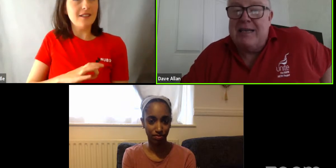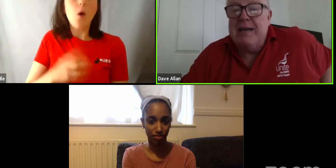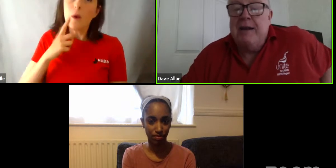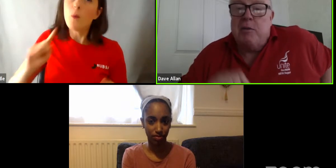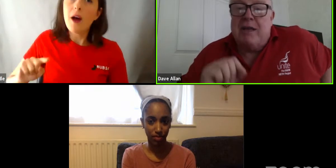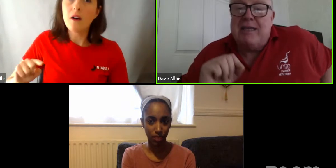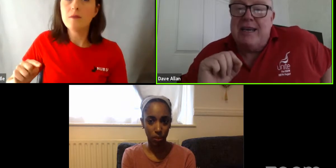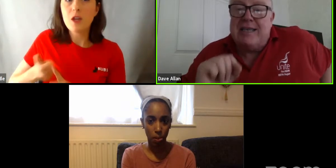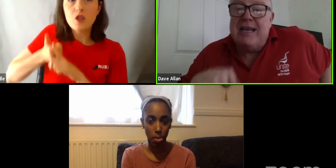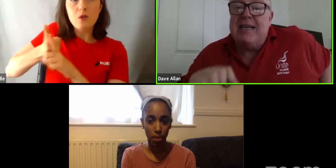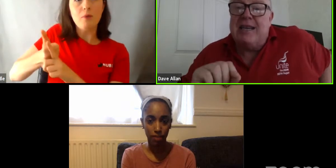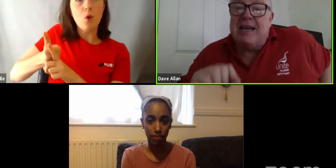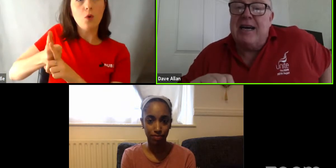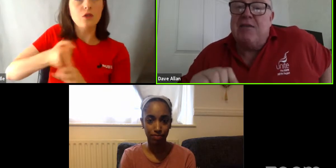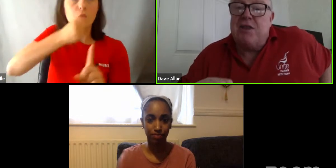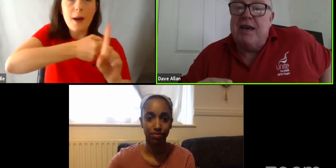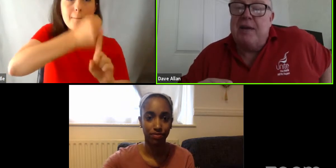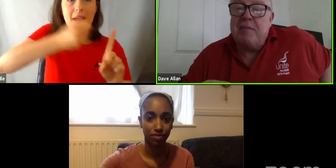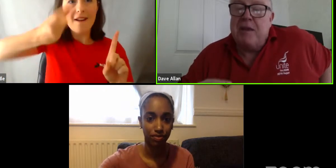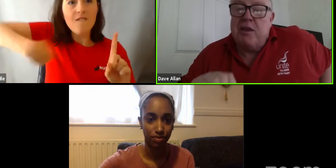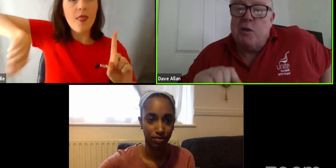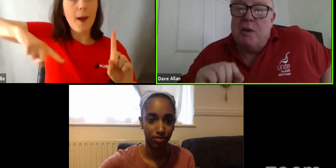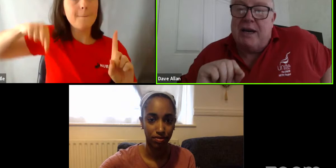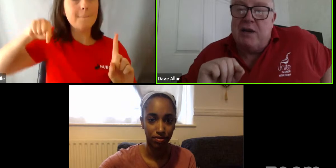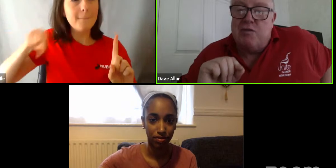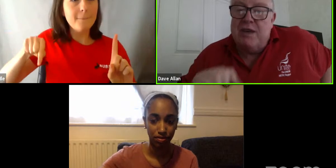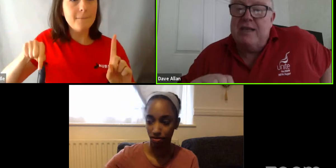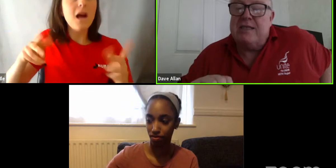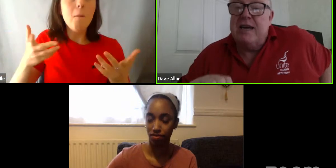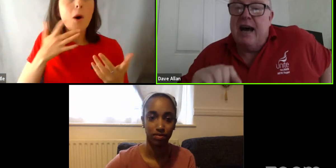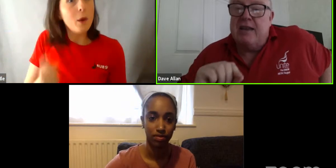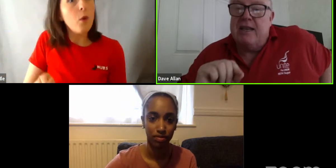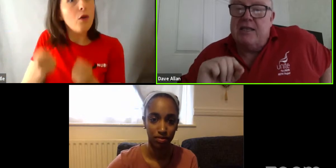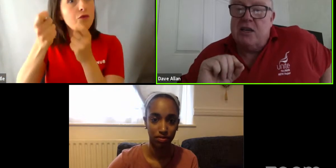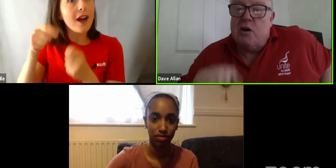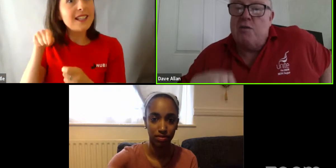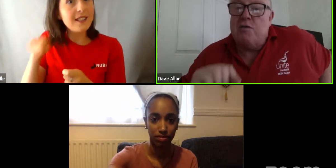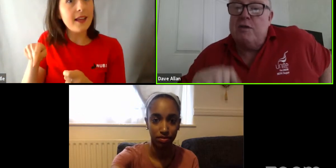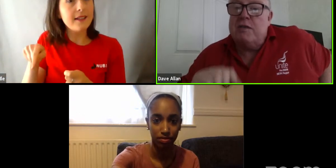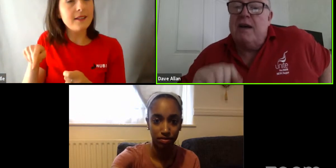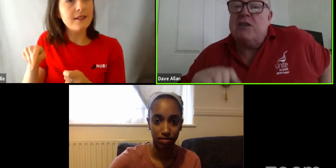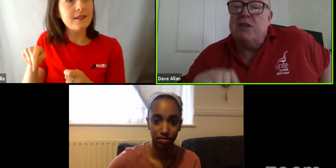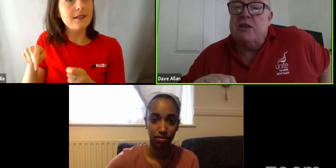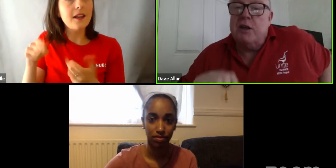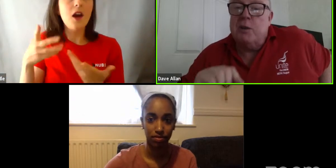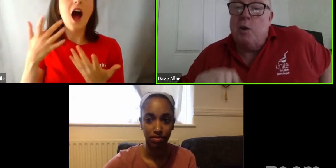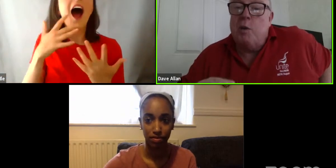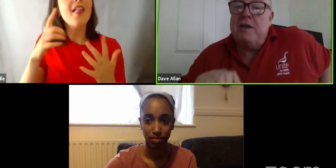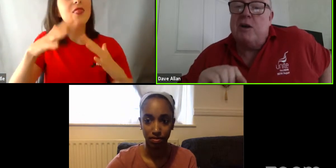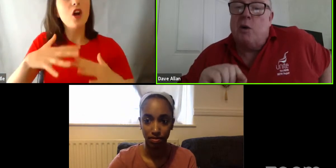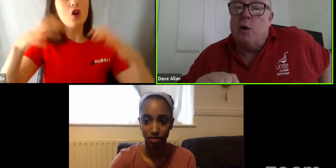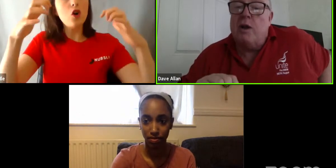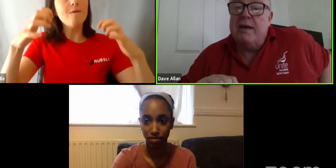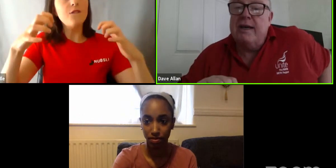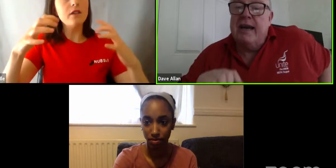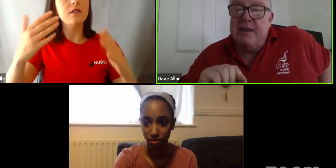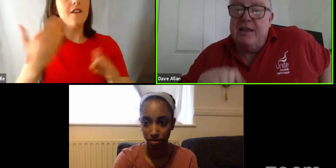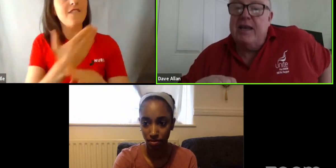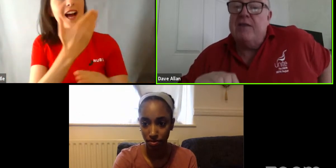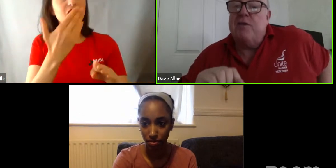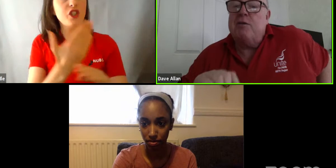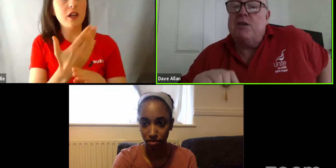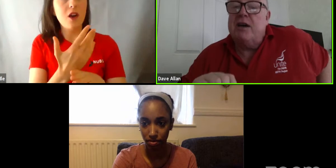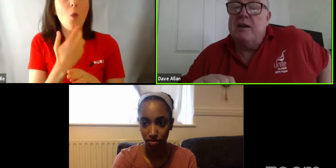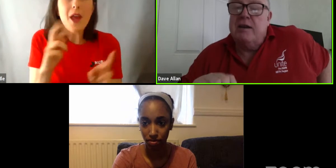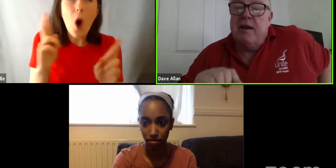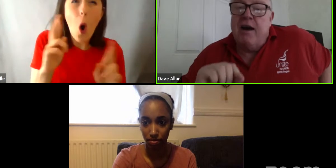for that. But that's exactly the kind of thing that we can raise at this conference of action that we're hoping to call in the